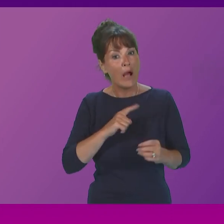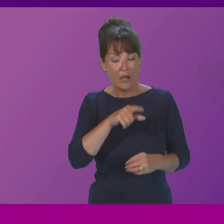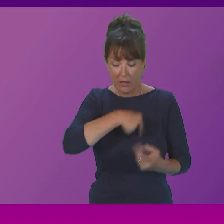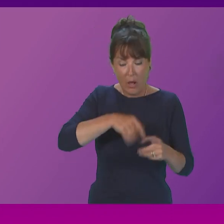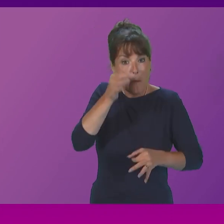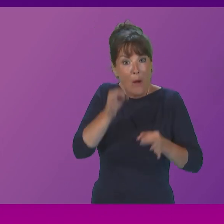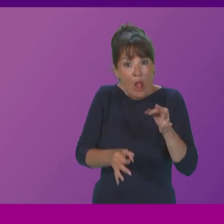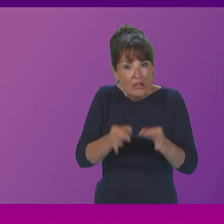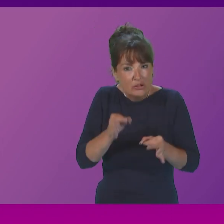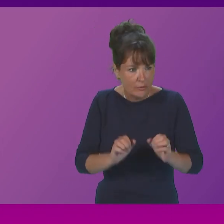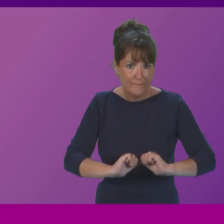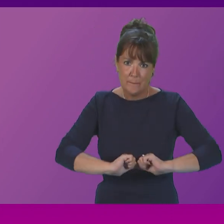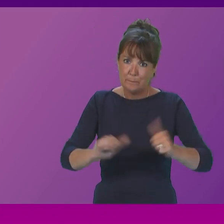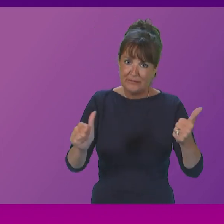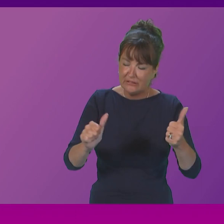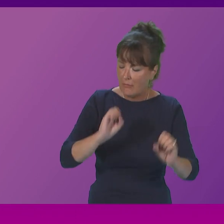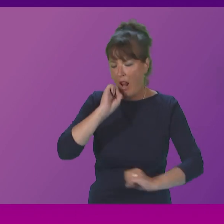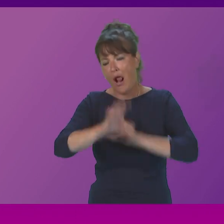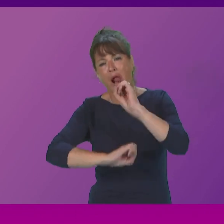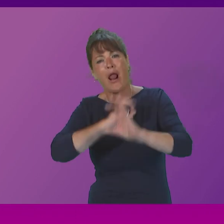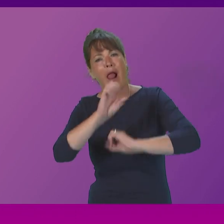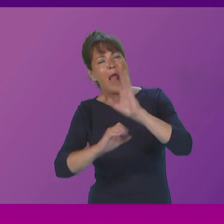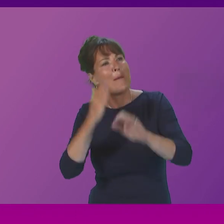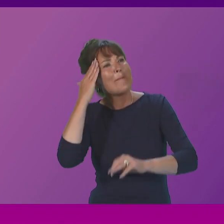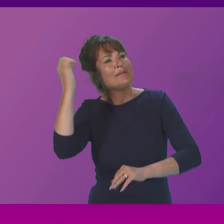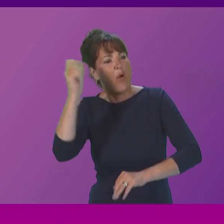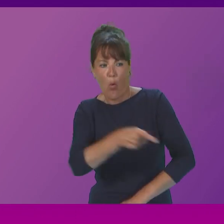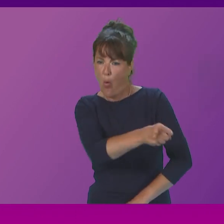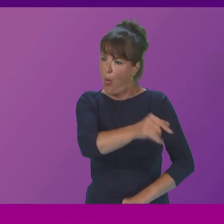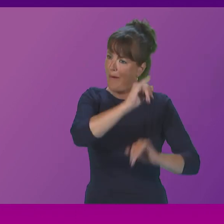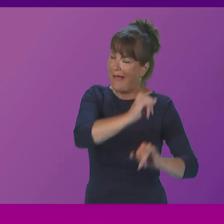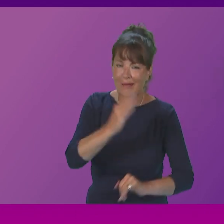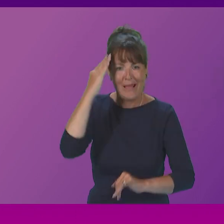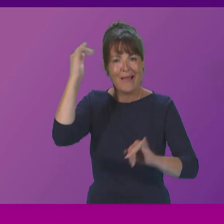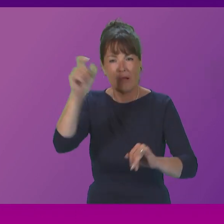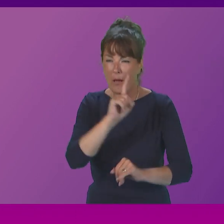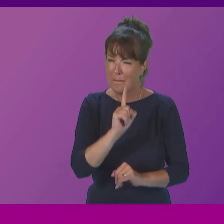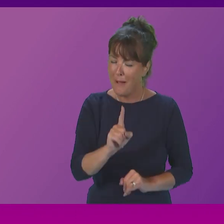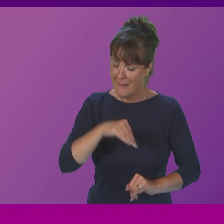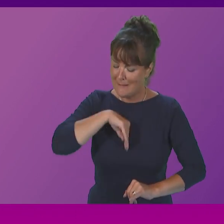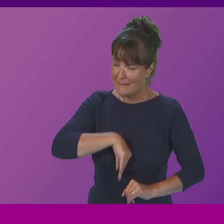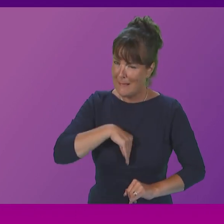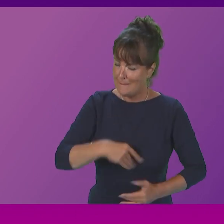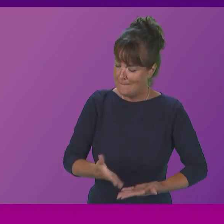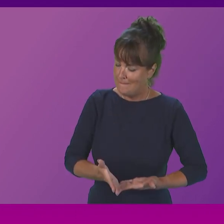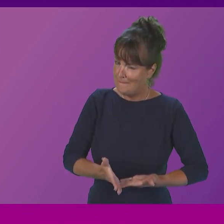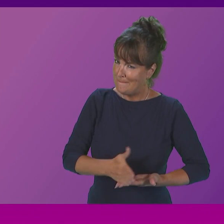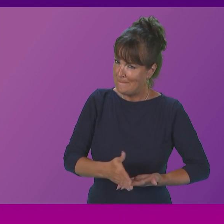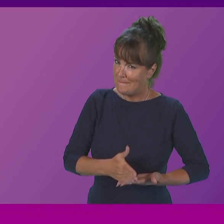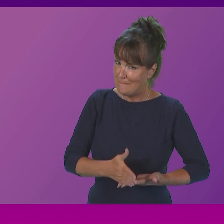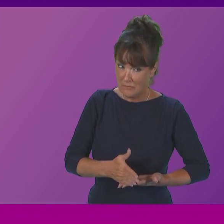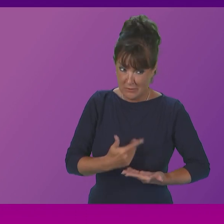at talking about mental health and calling it out. But I'm not sure that when we leave the chamber, how